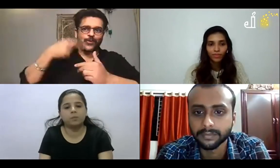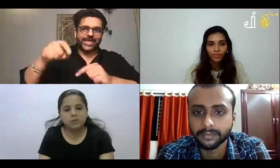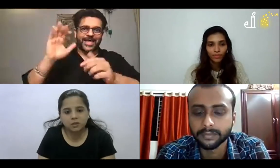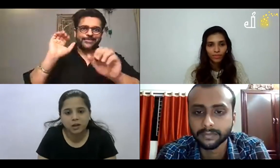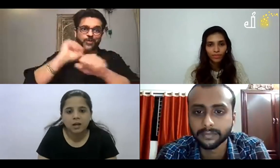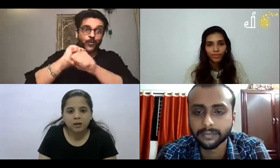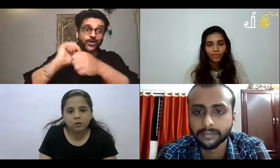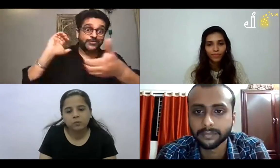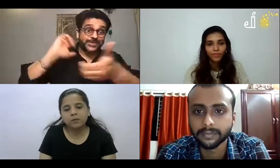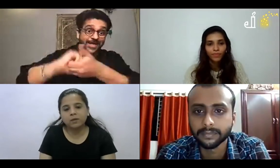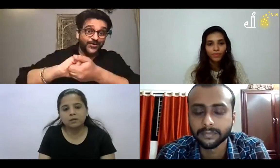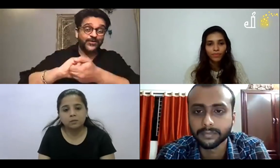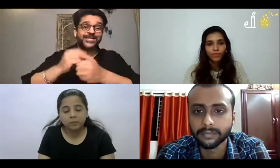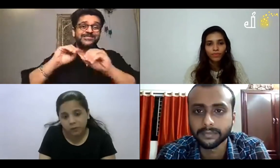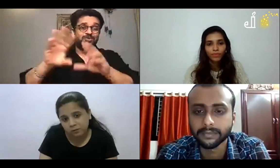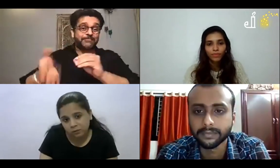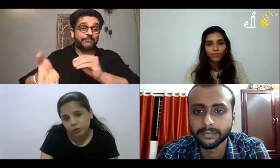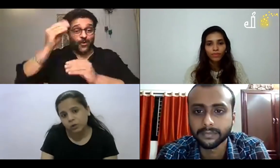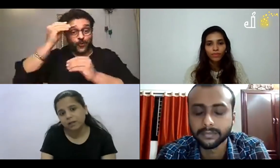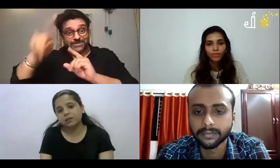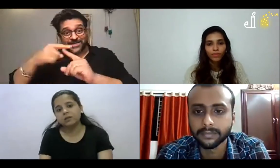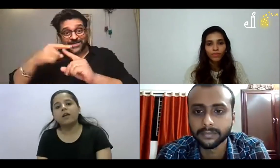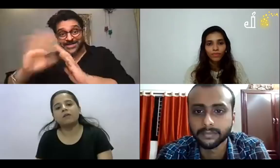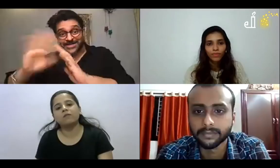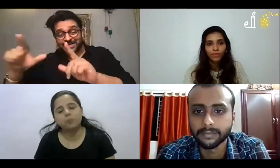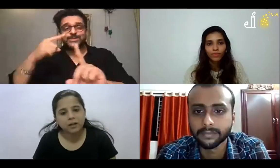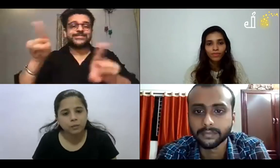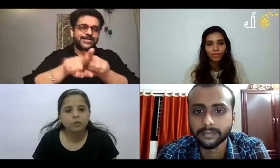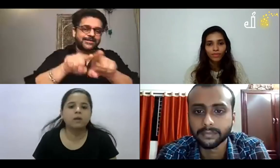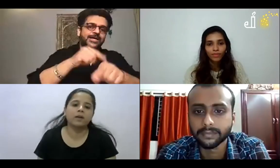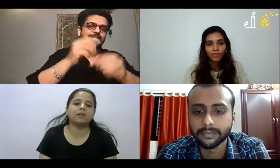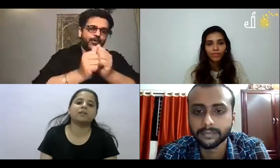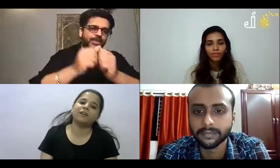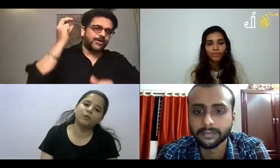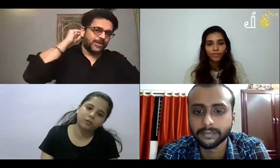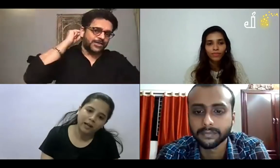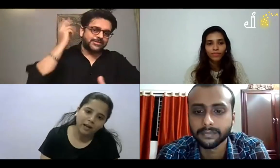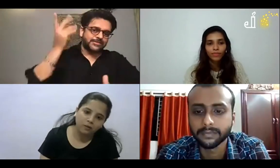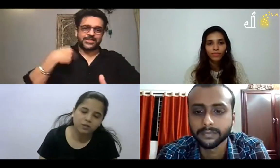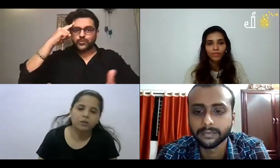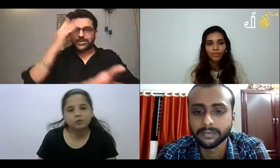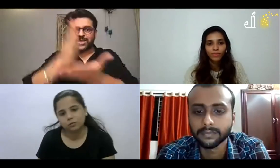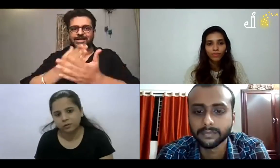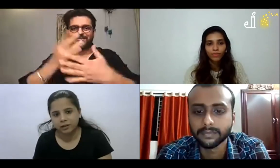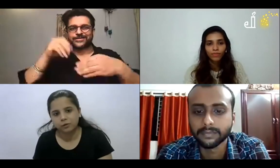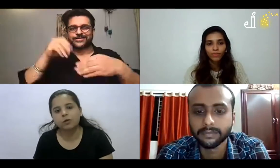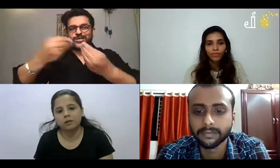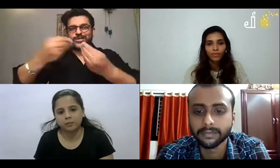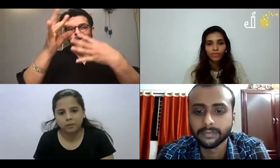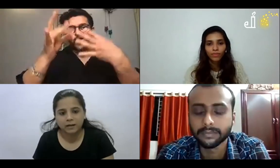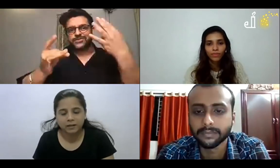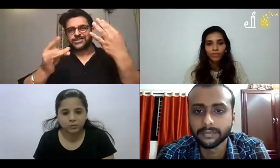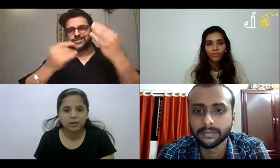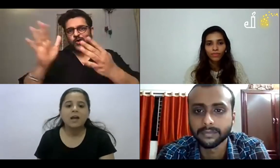your information. I hope we will work together and will spread more awareness related to sign language and also related to